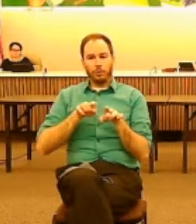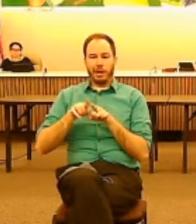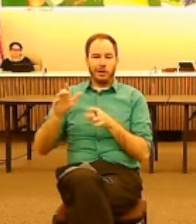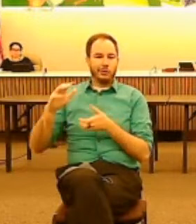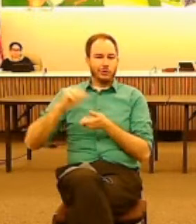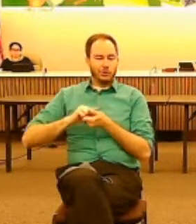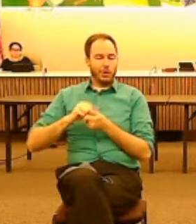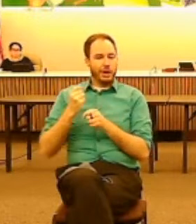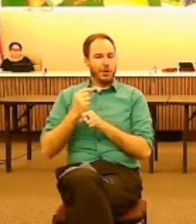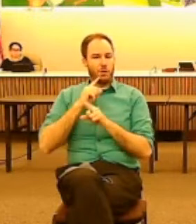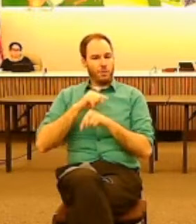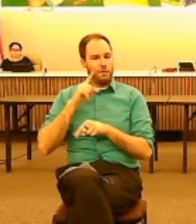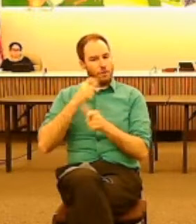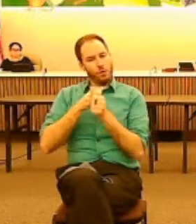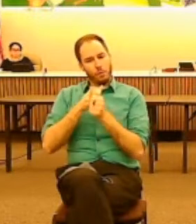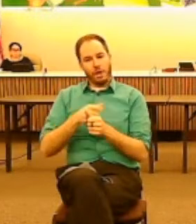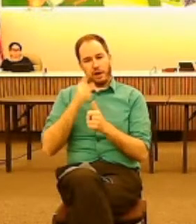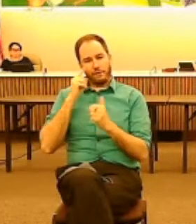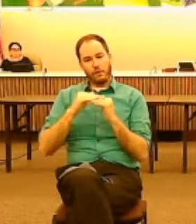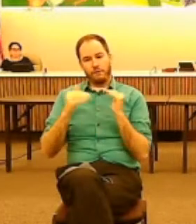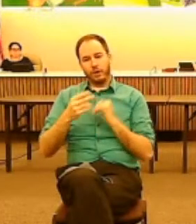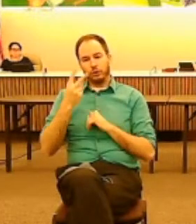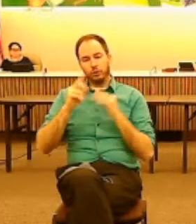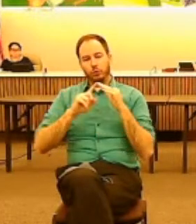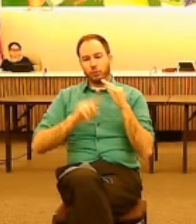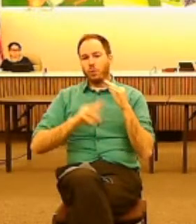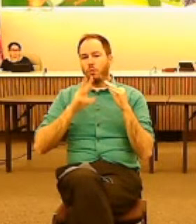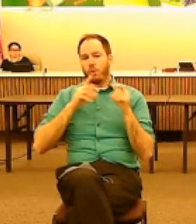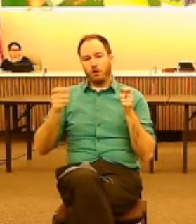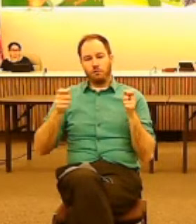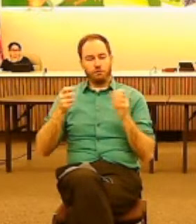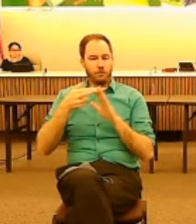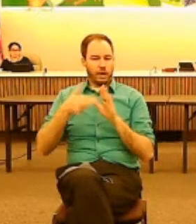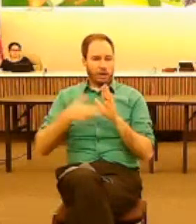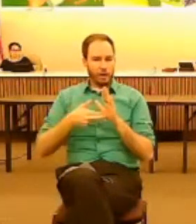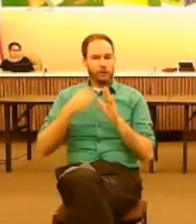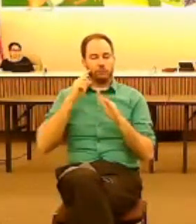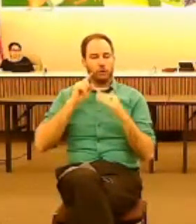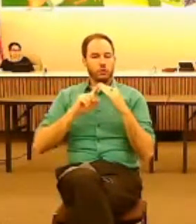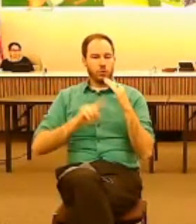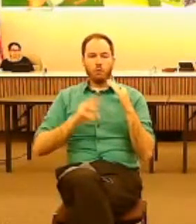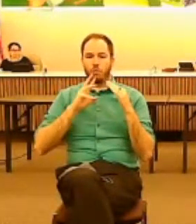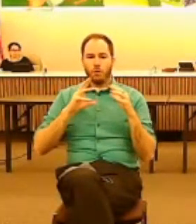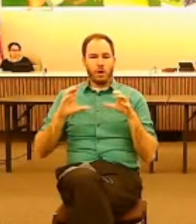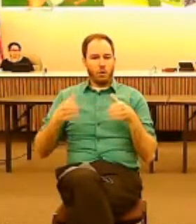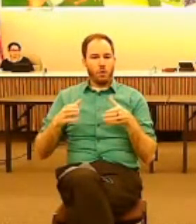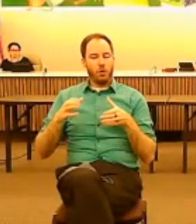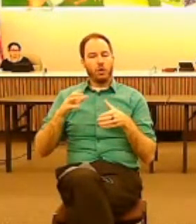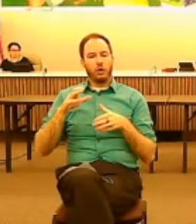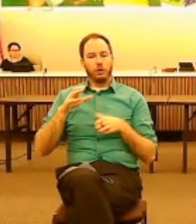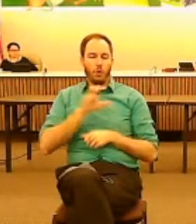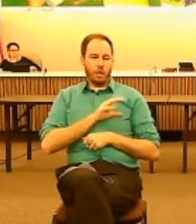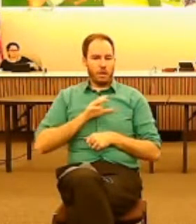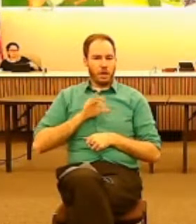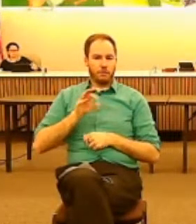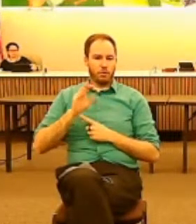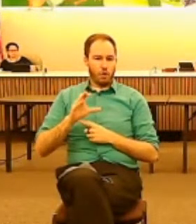for compliance with the Phase 2 stormwater regulations from the Stormwater Coalition of Monroe County.